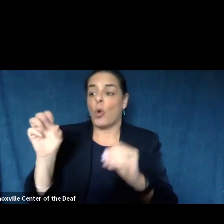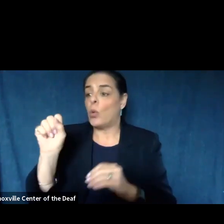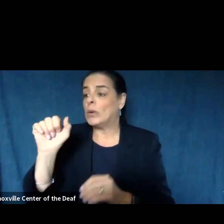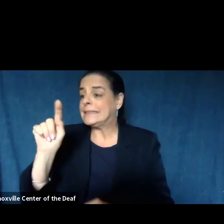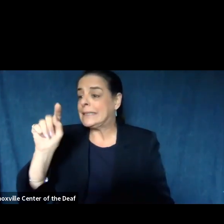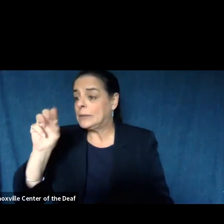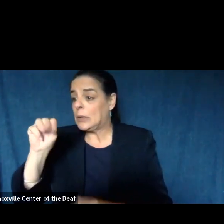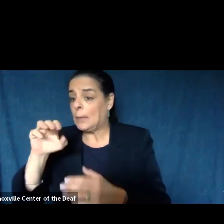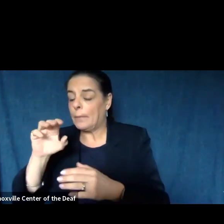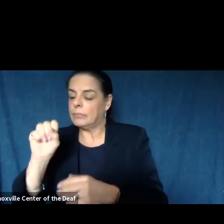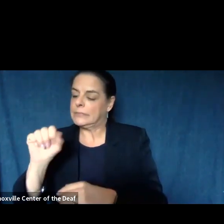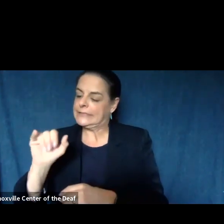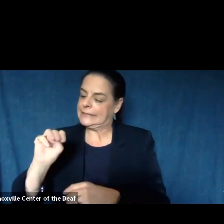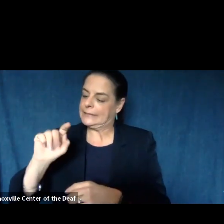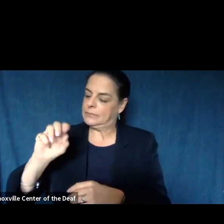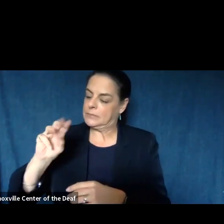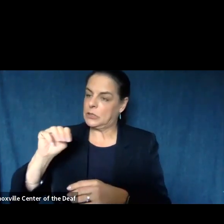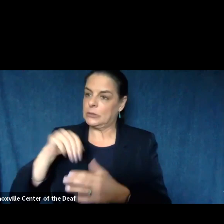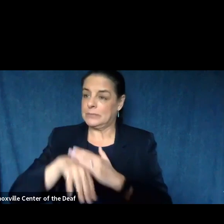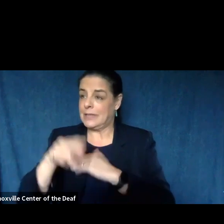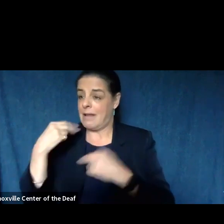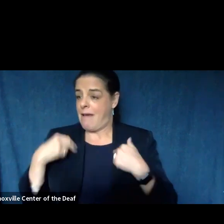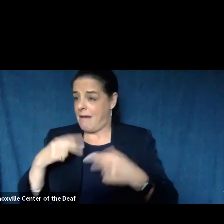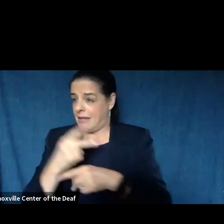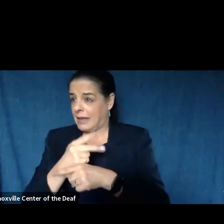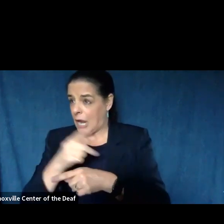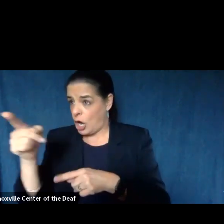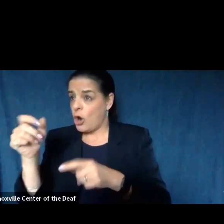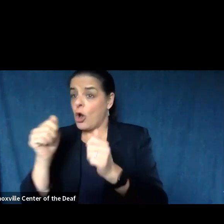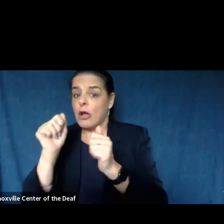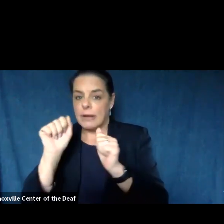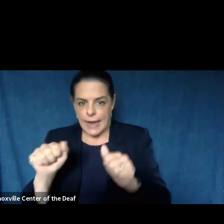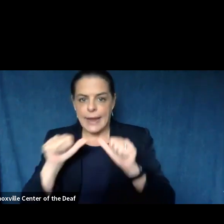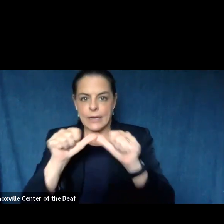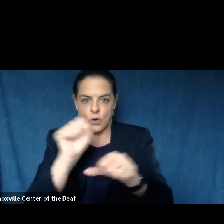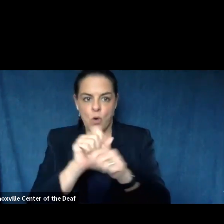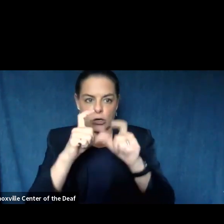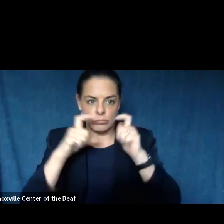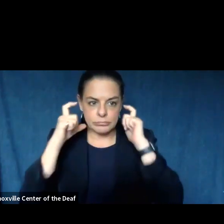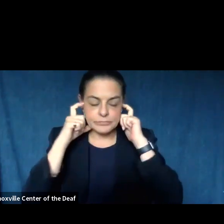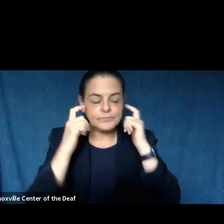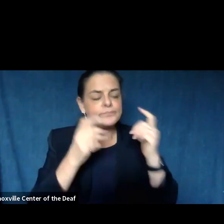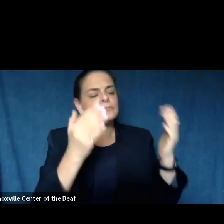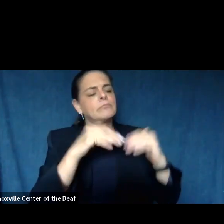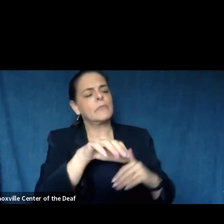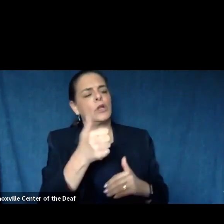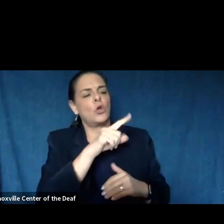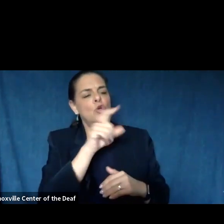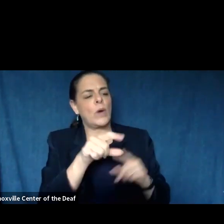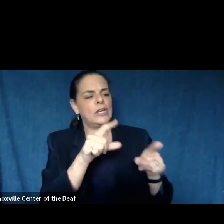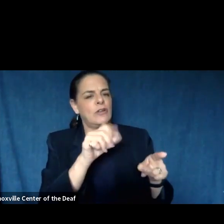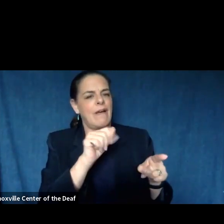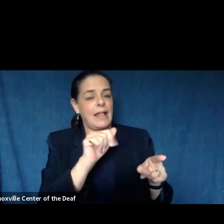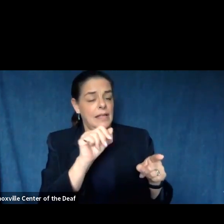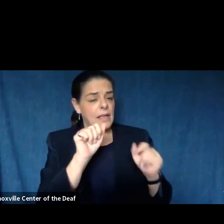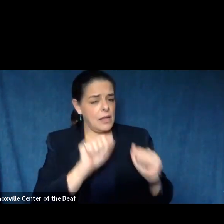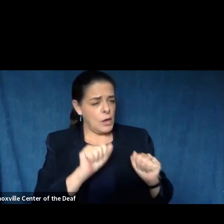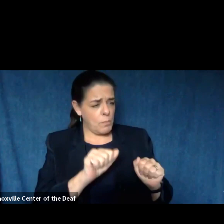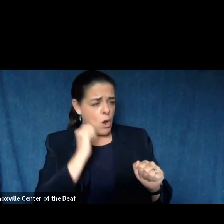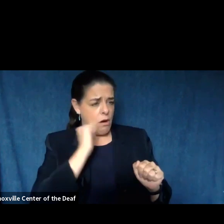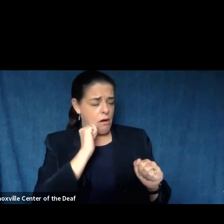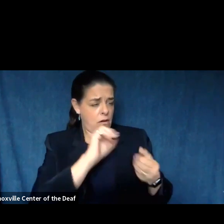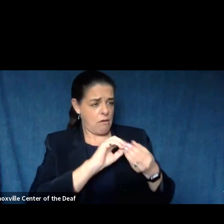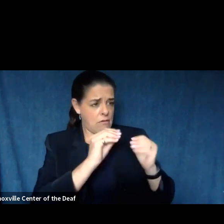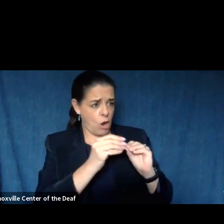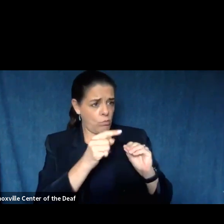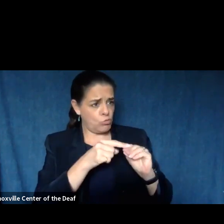may continue to work during the quarantine period. Another question from Alan. Would it be possible for the daily updated figures on the website to